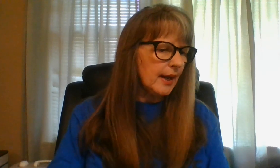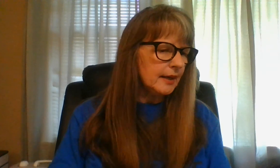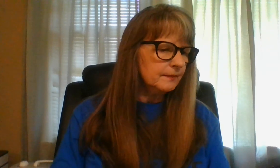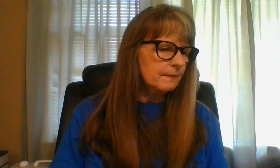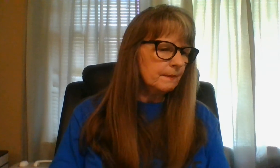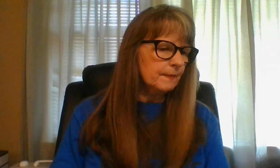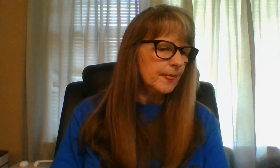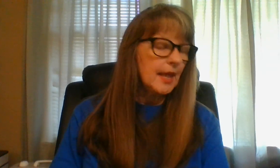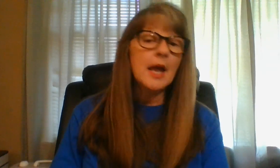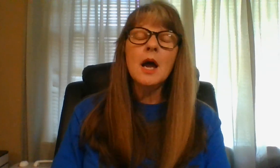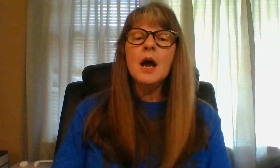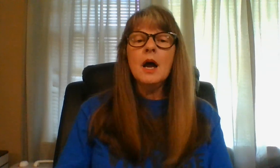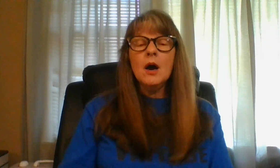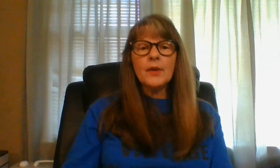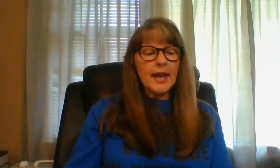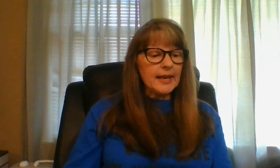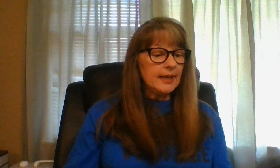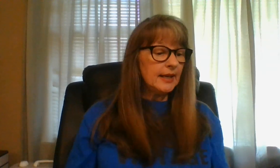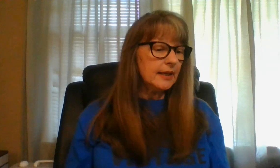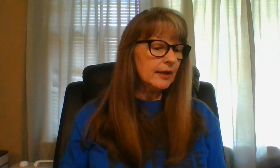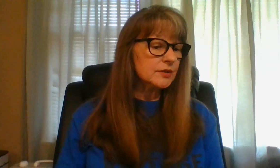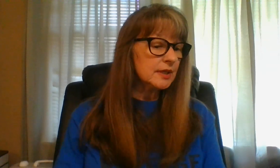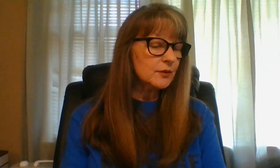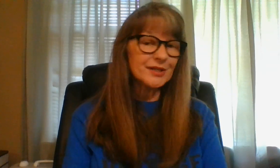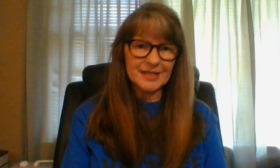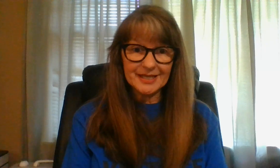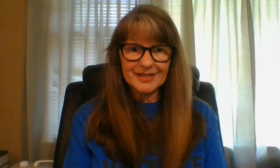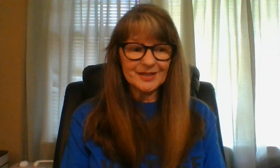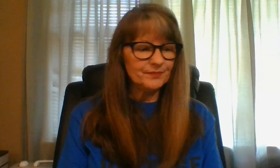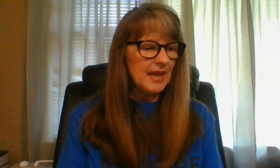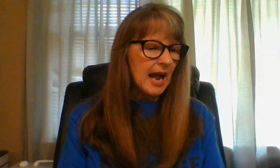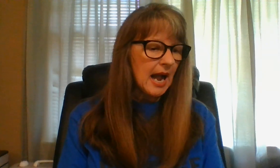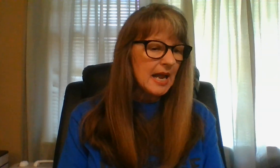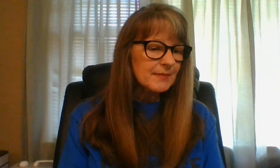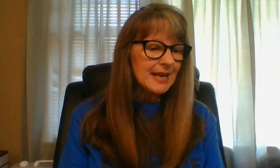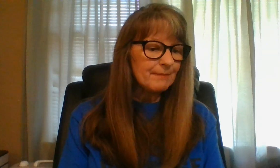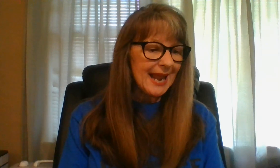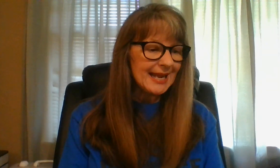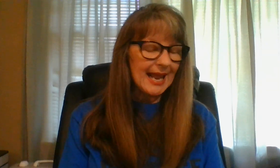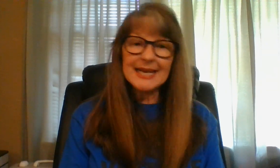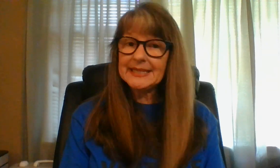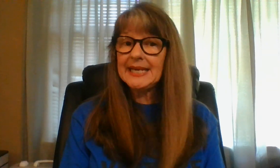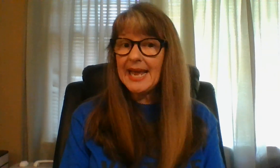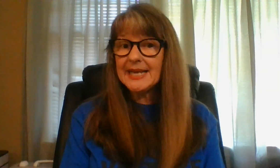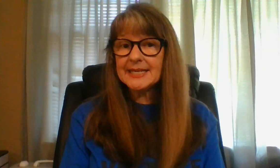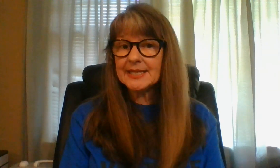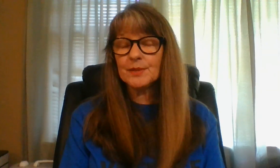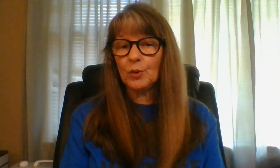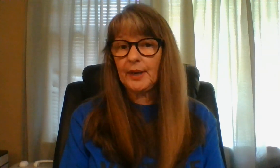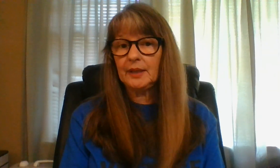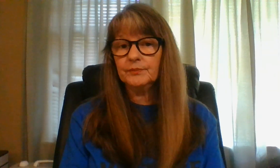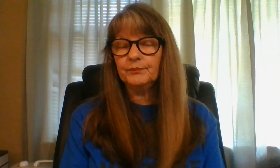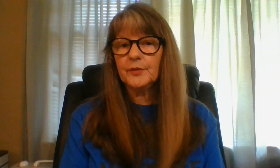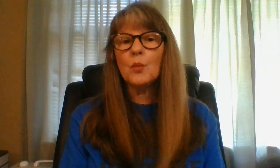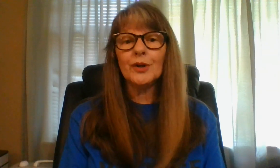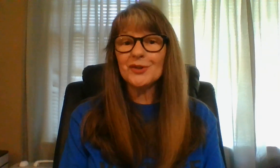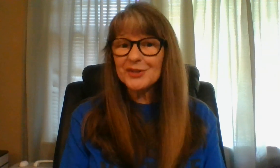okay. Okay, here's another sentence. I made pancakes and eggs this morning. What's our